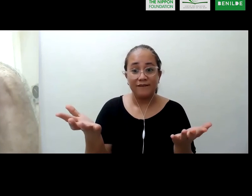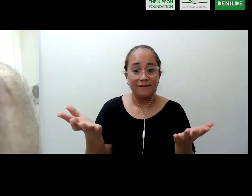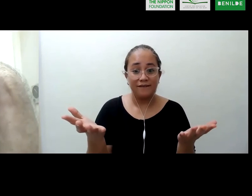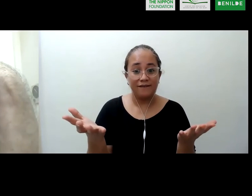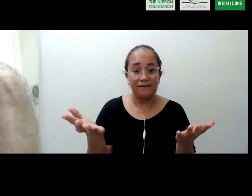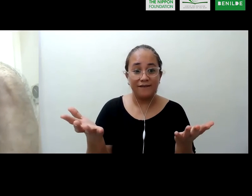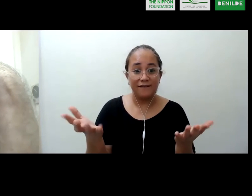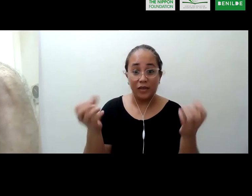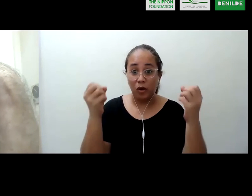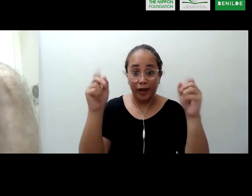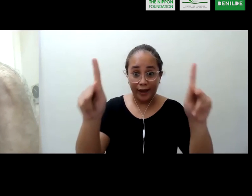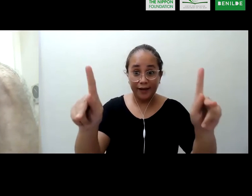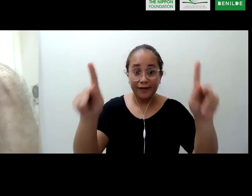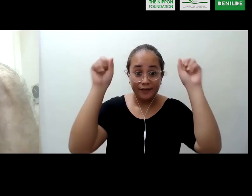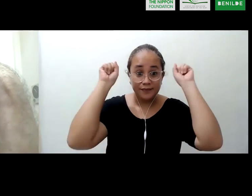Okay.